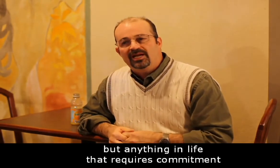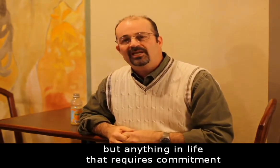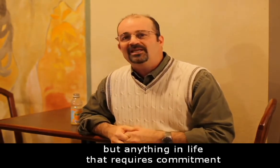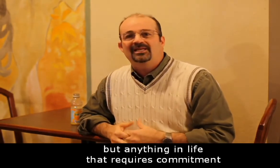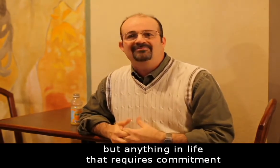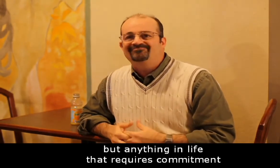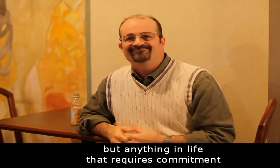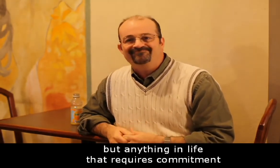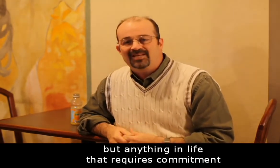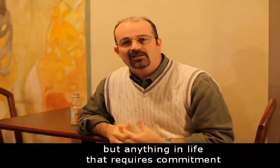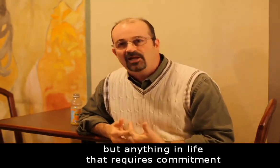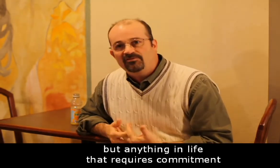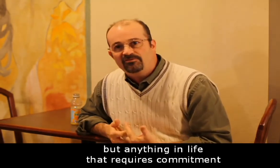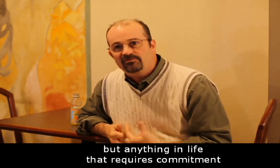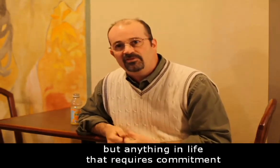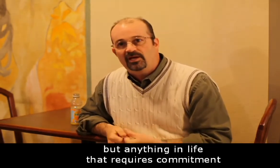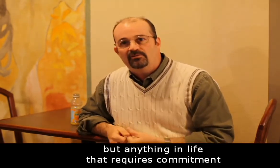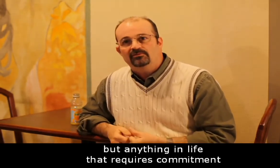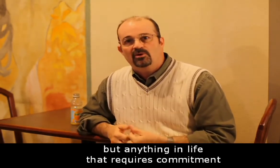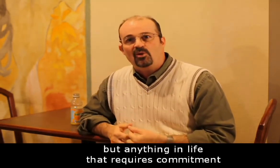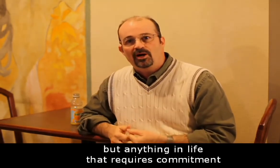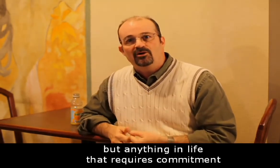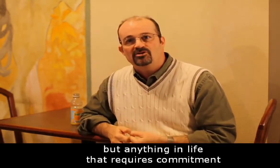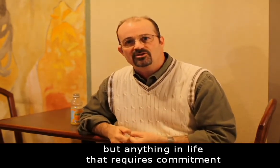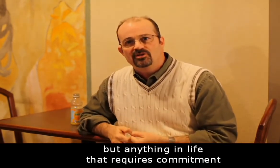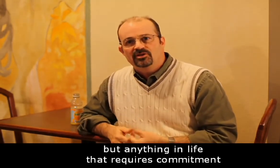anything in life that requires,